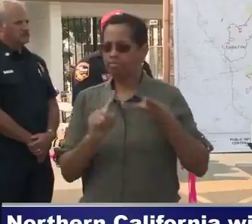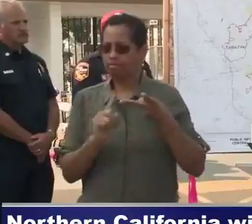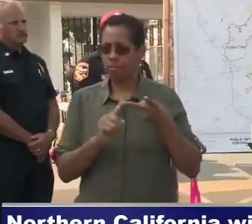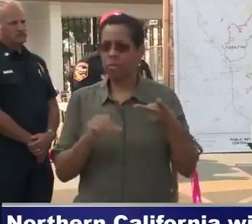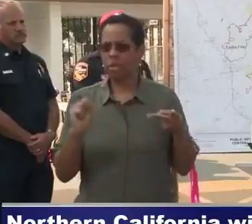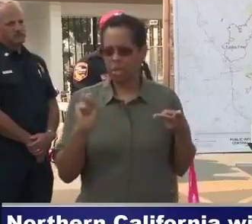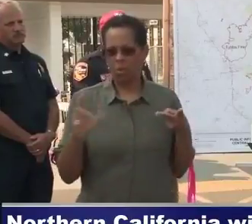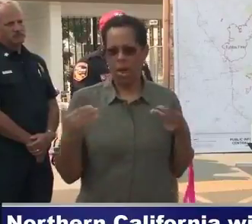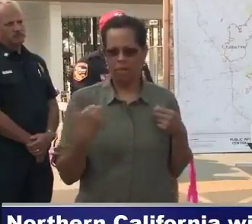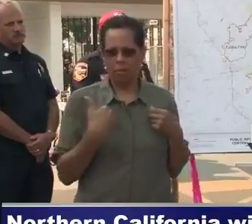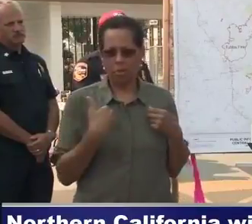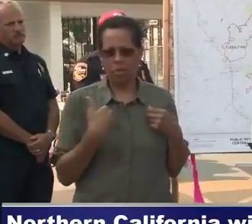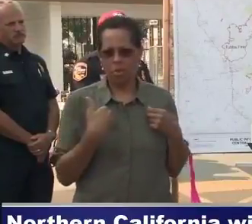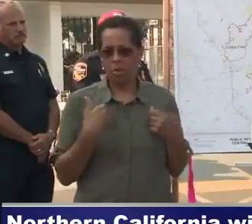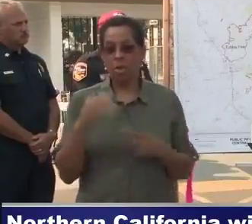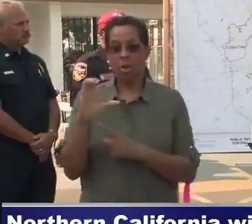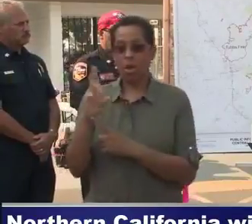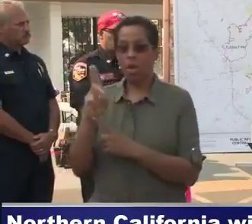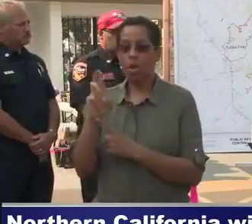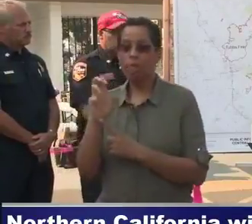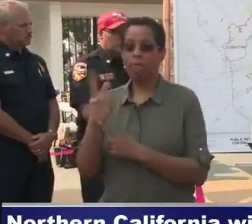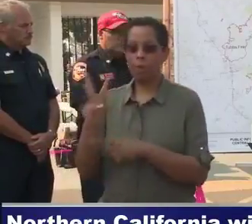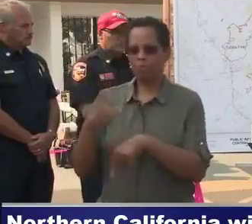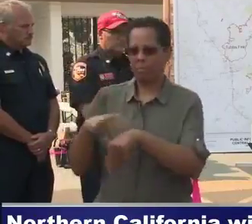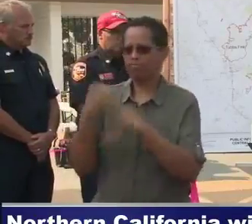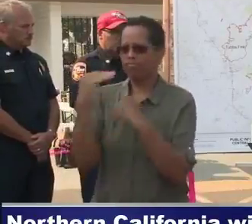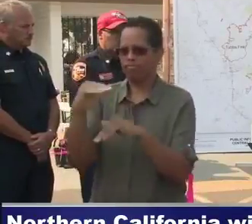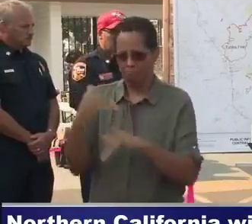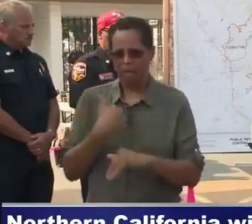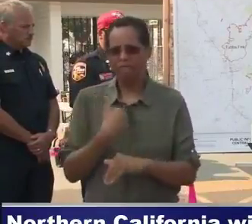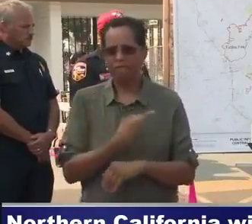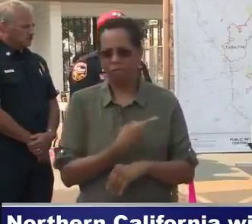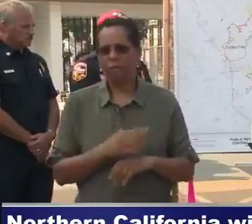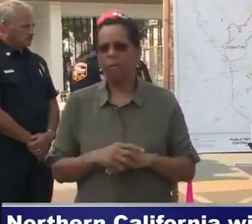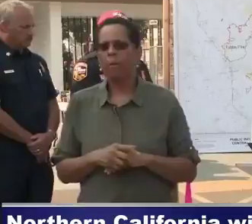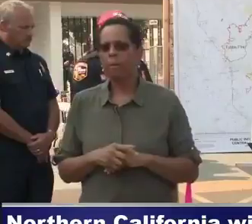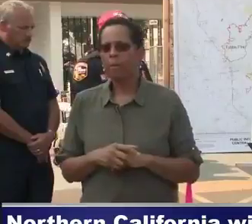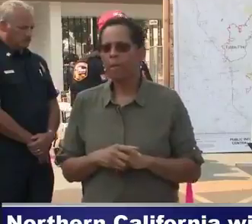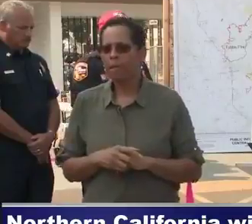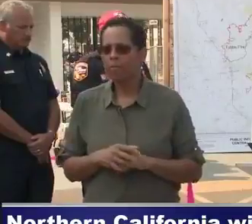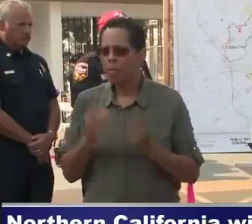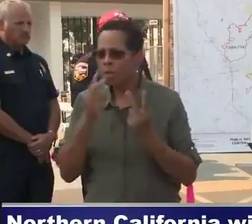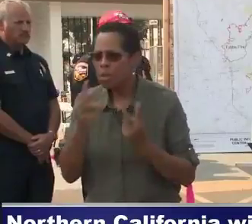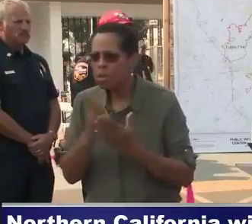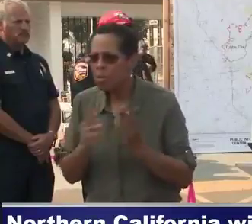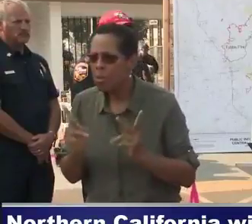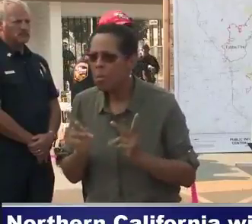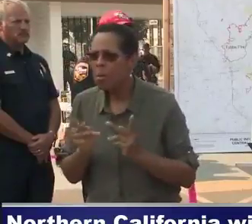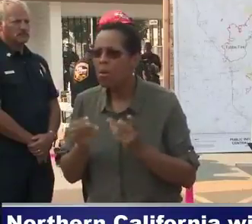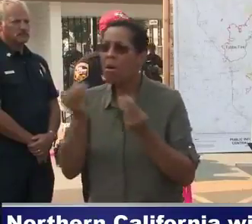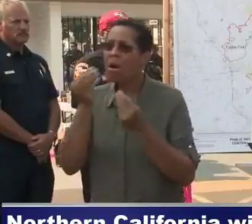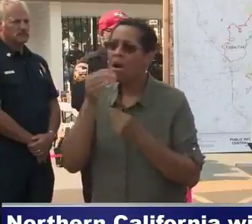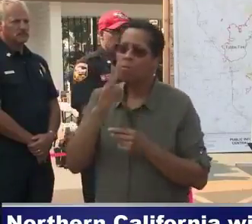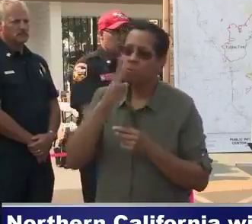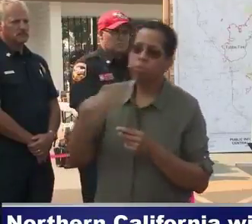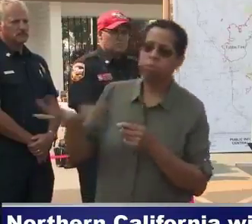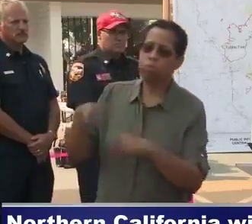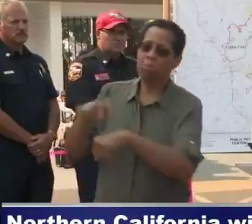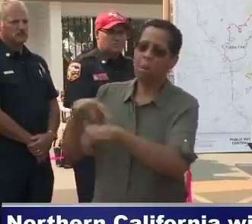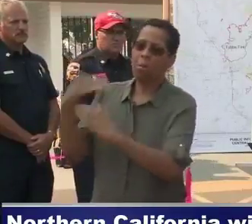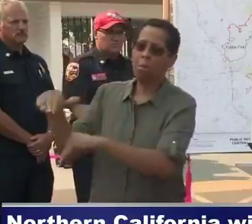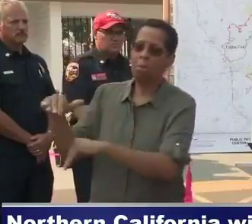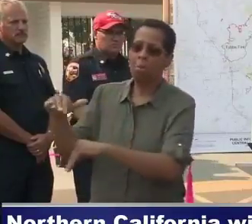Rosa. We are beginning to see reports come in that people are violating that curfew. We're going to prosecute. People are going to go to jail